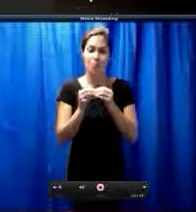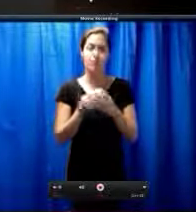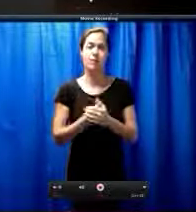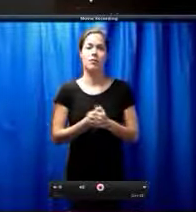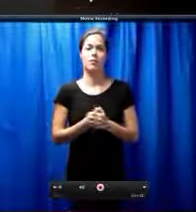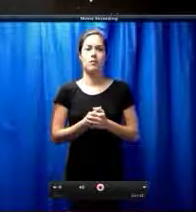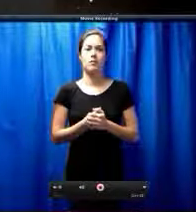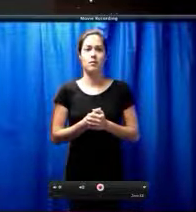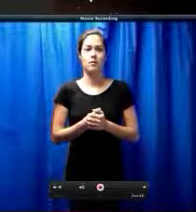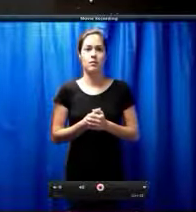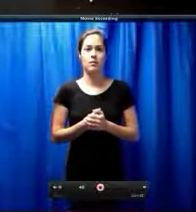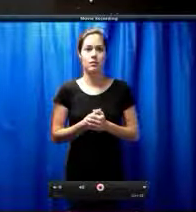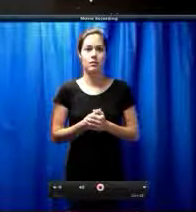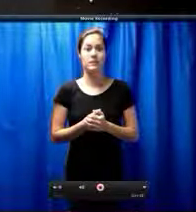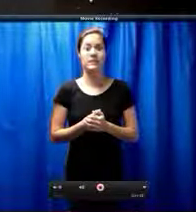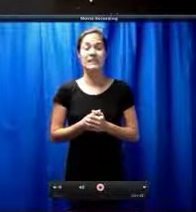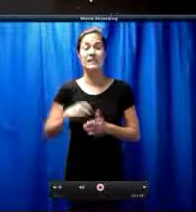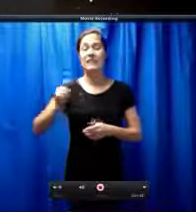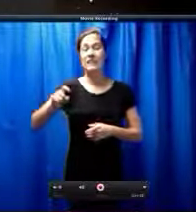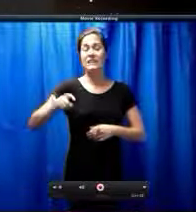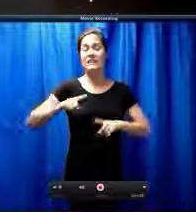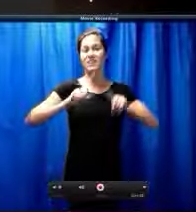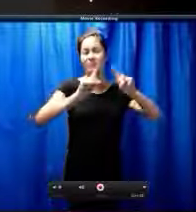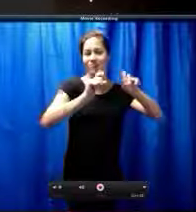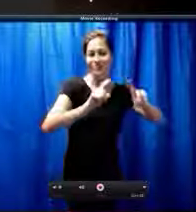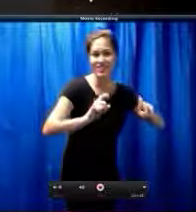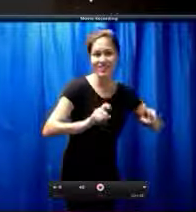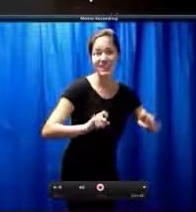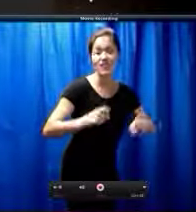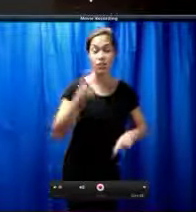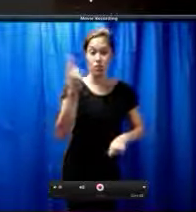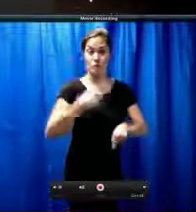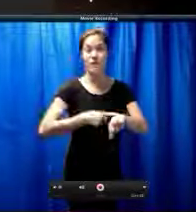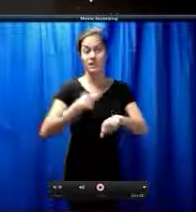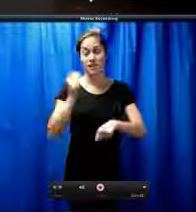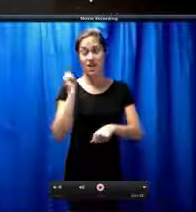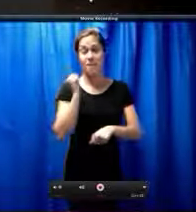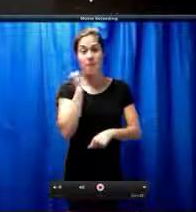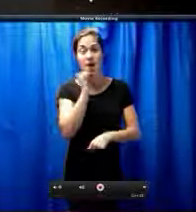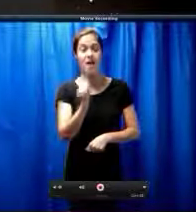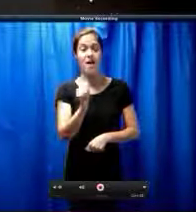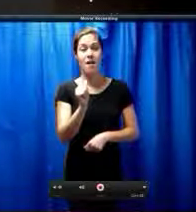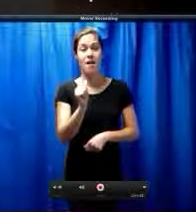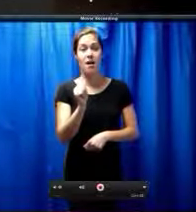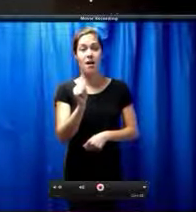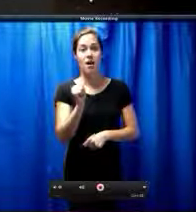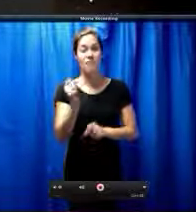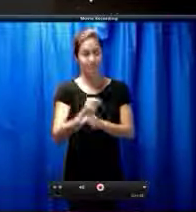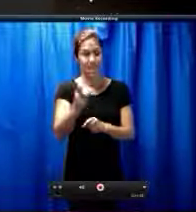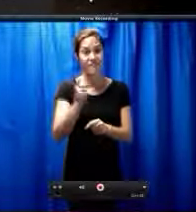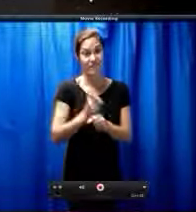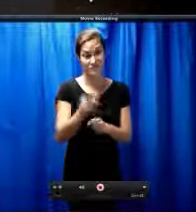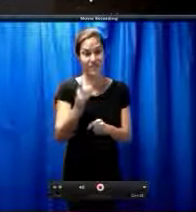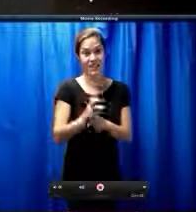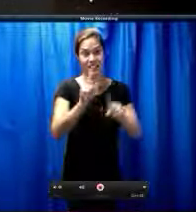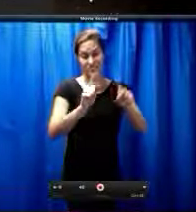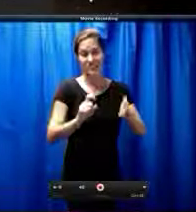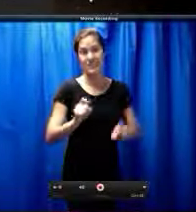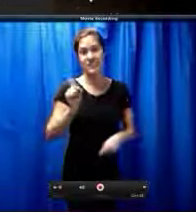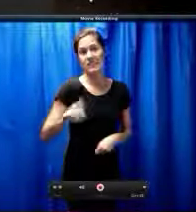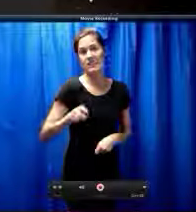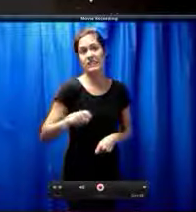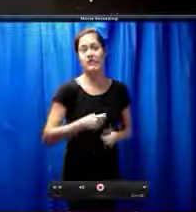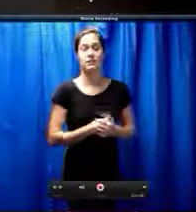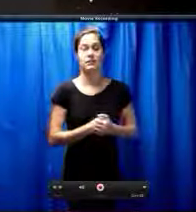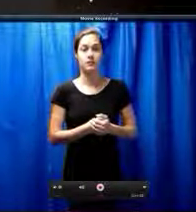screened at least once a year. In my office, it happens at least twice a year, some patients 4 times a year. And if there's any reason that